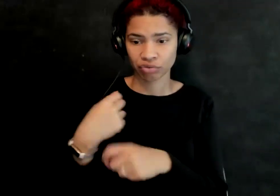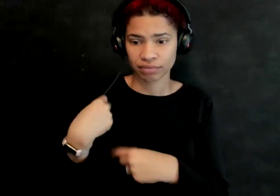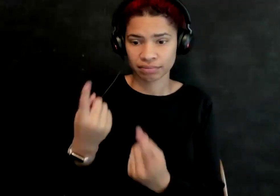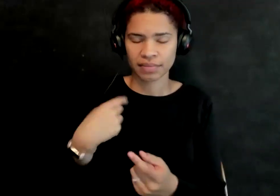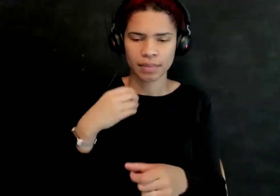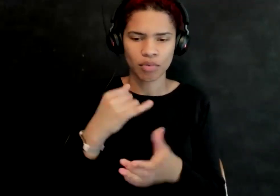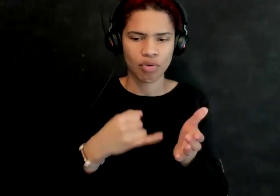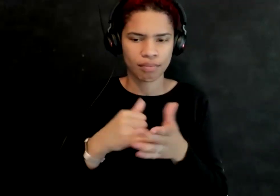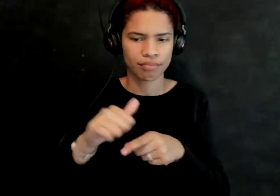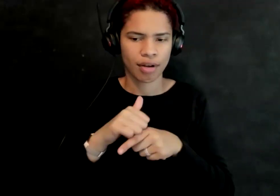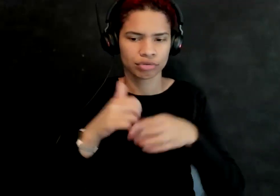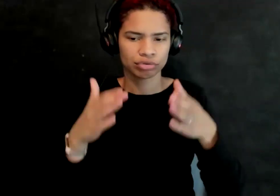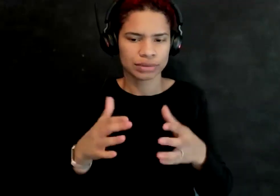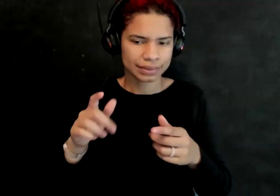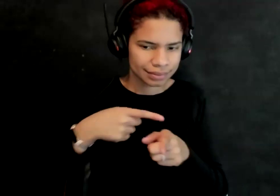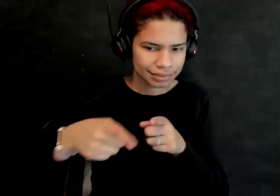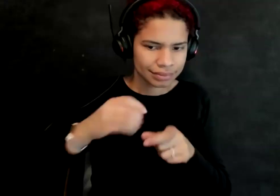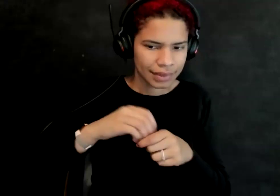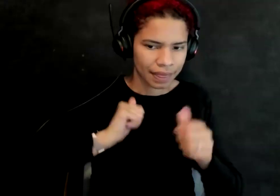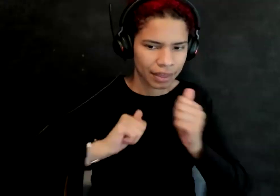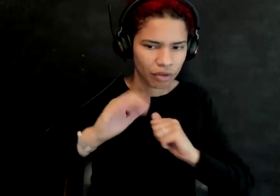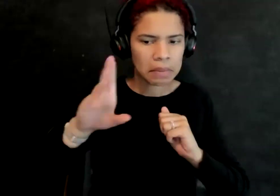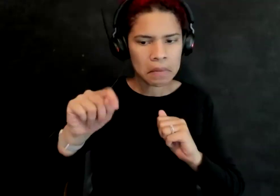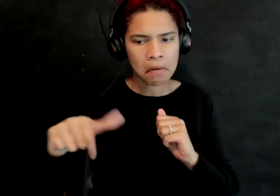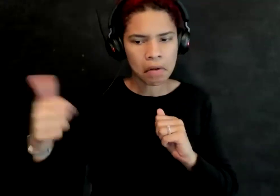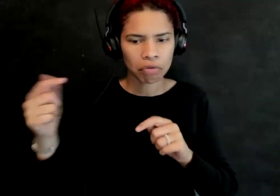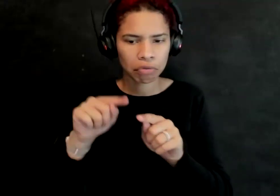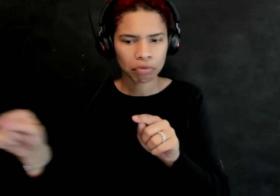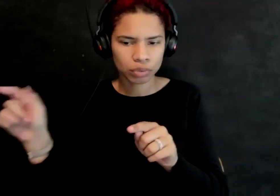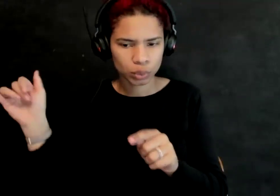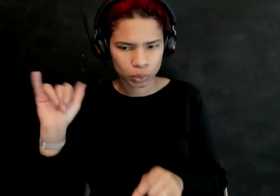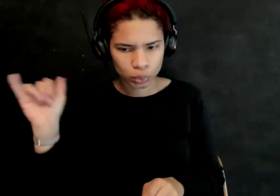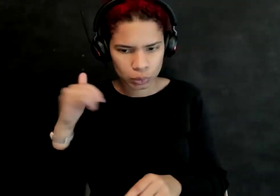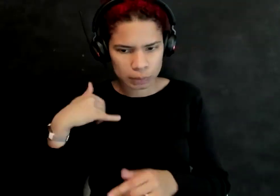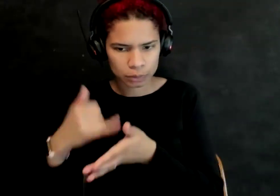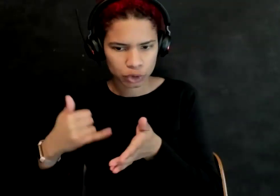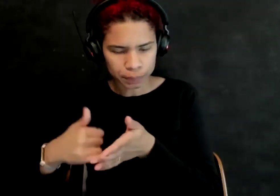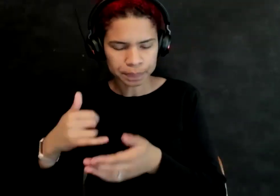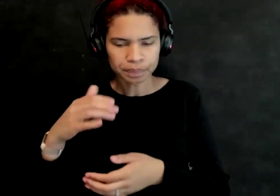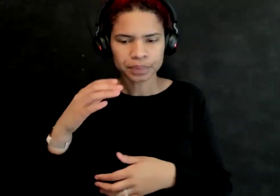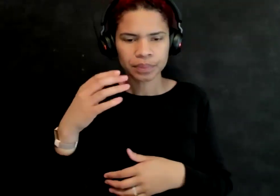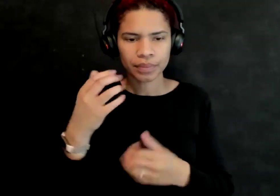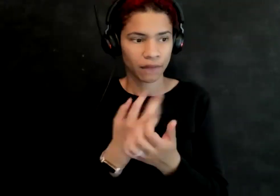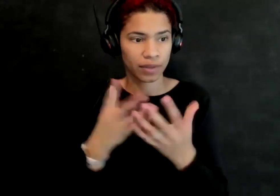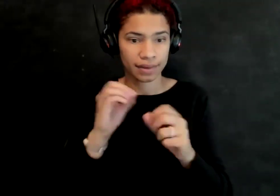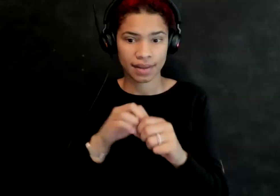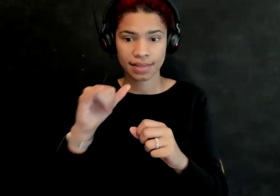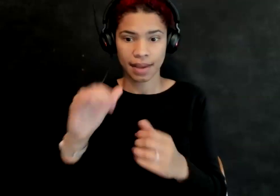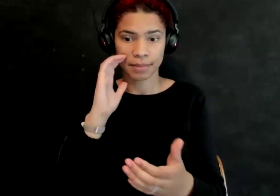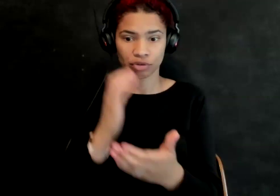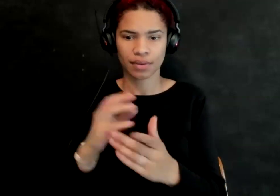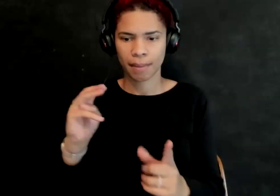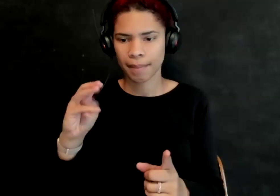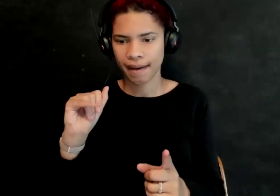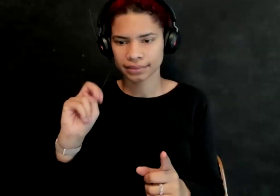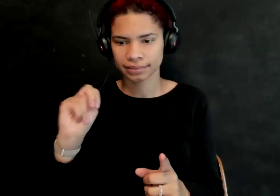arts practitioner, specifically in theater, but in other areas as well. And a lot of what is surrounding me in this mind map